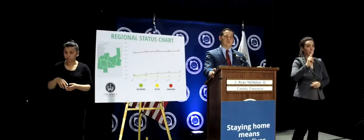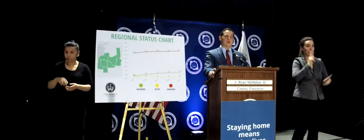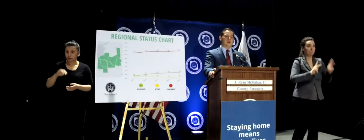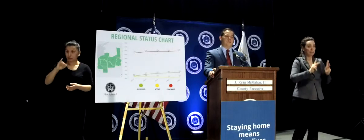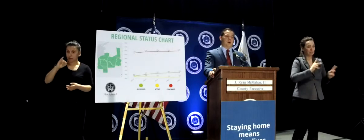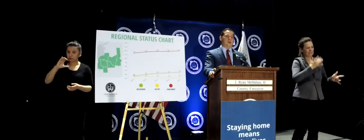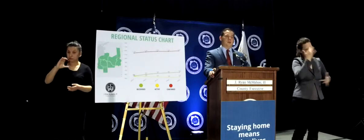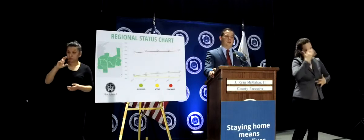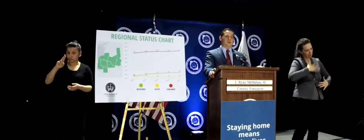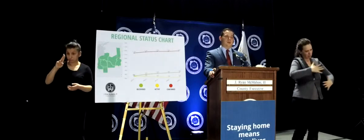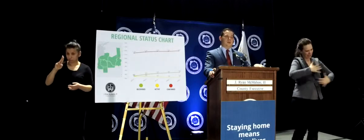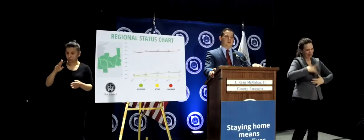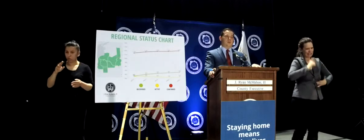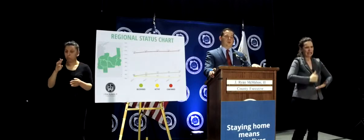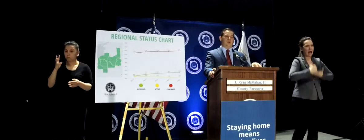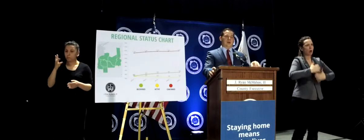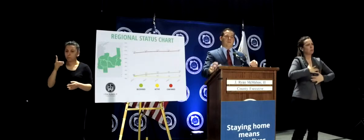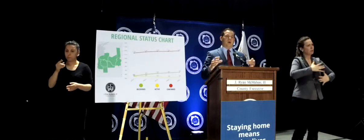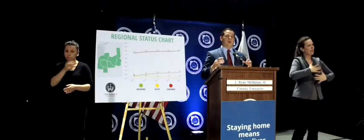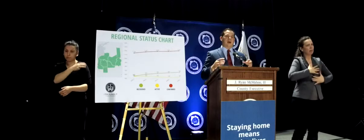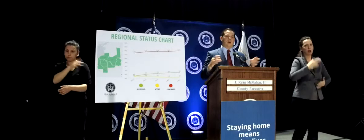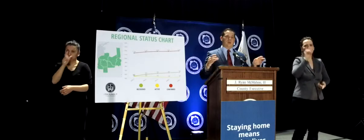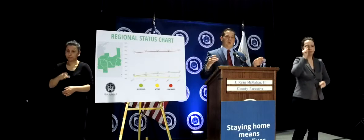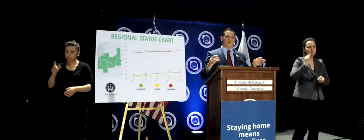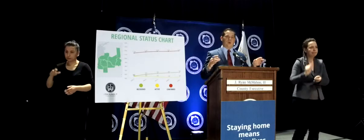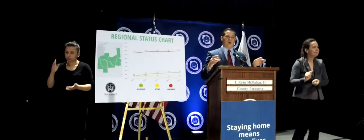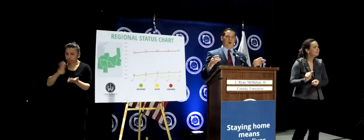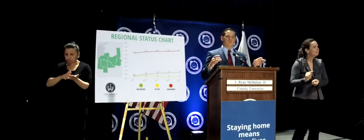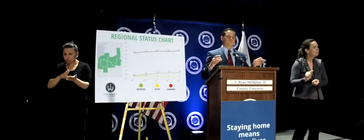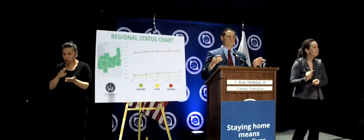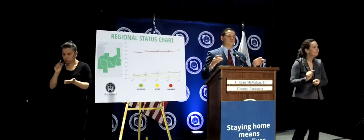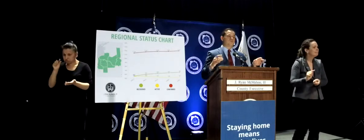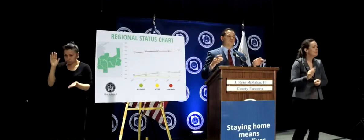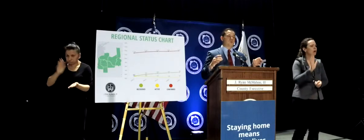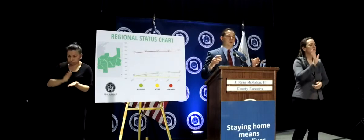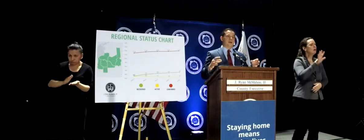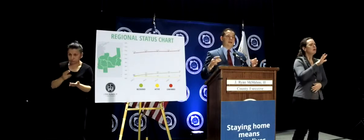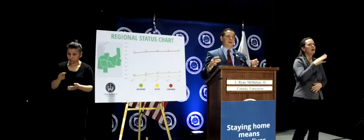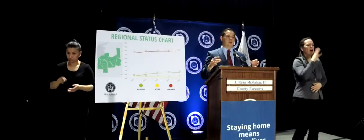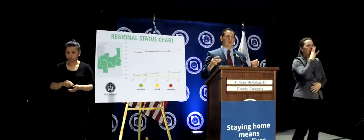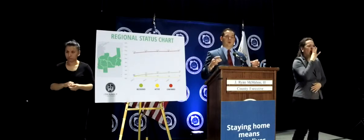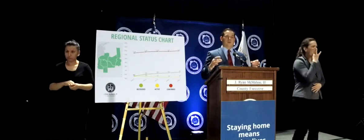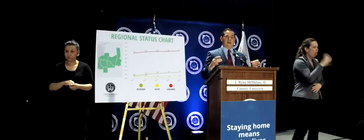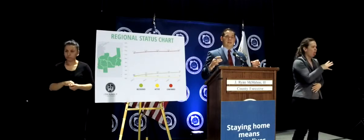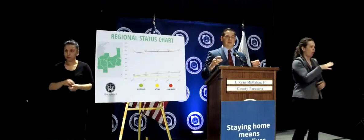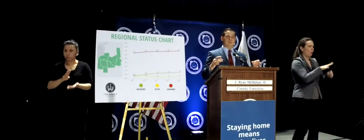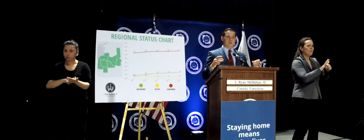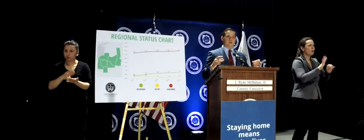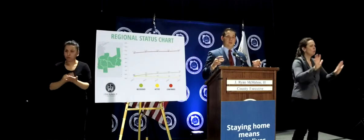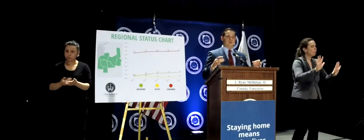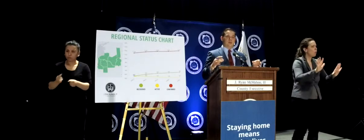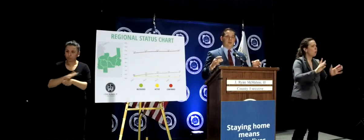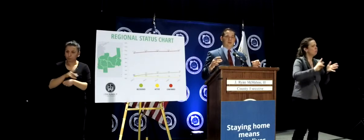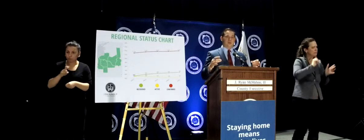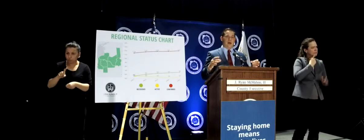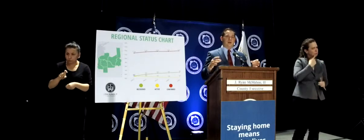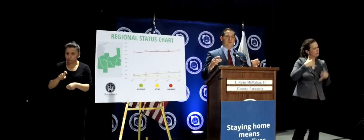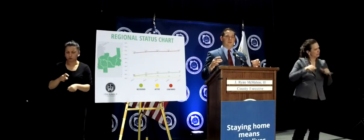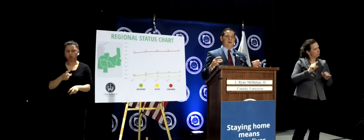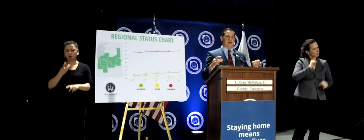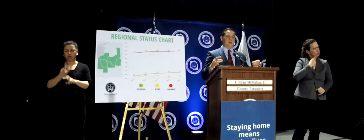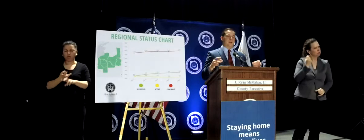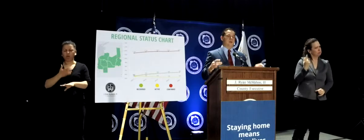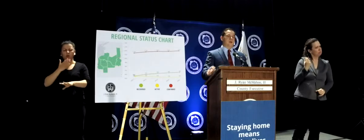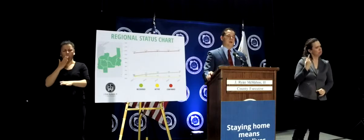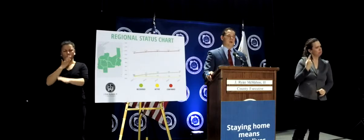virus is, but when you look at public health overall, we're inundated with COVID-19 because it's the immediate threat.